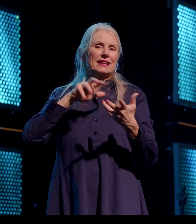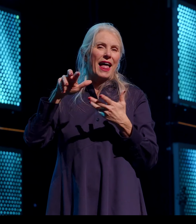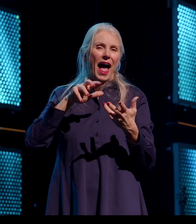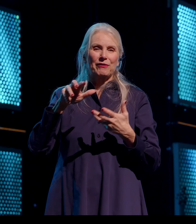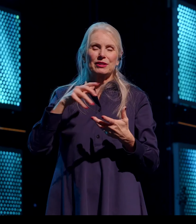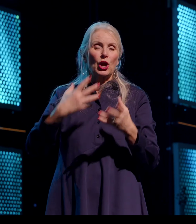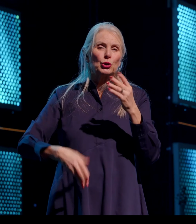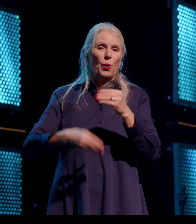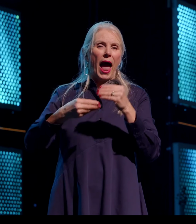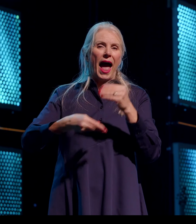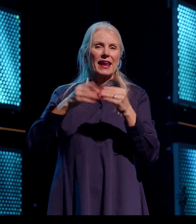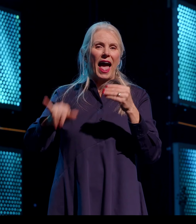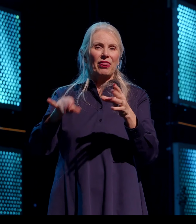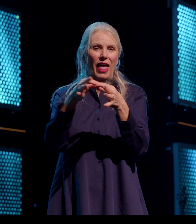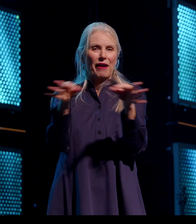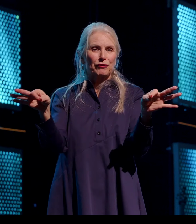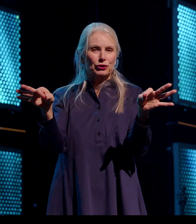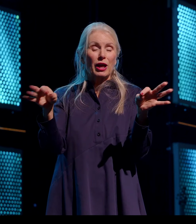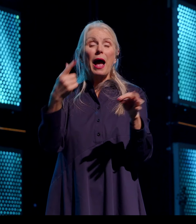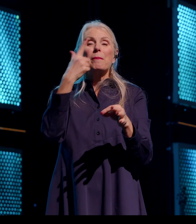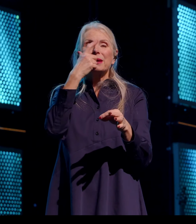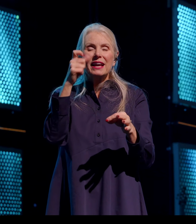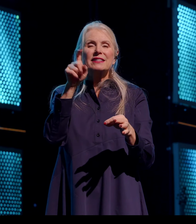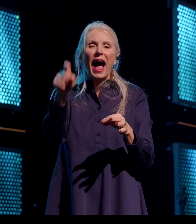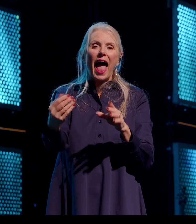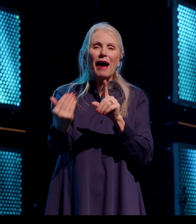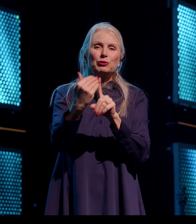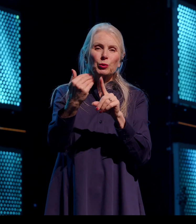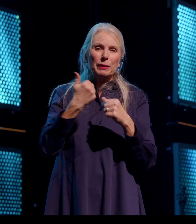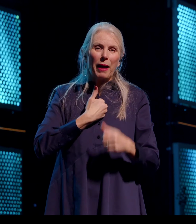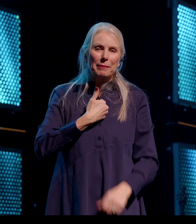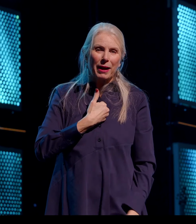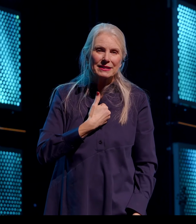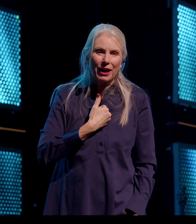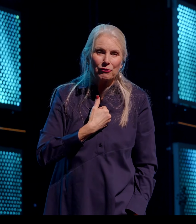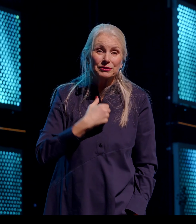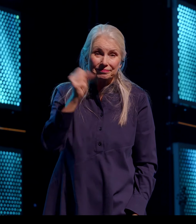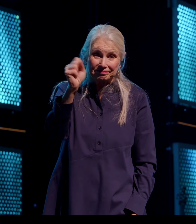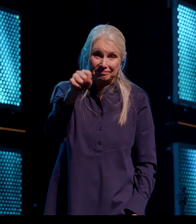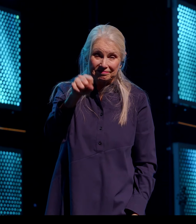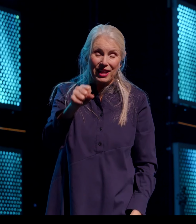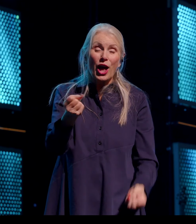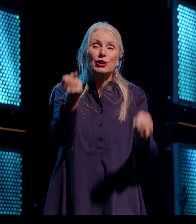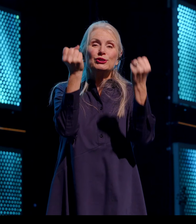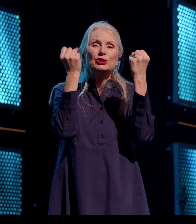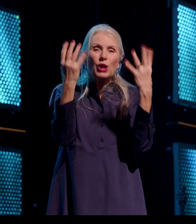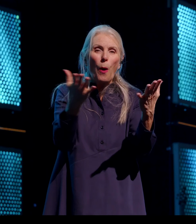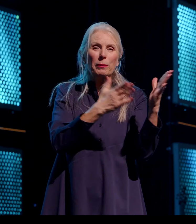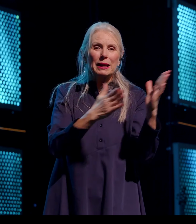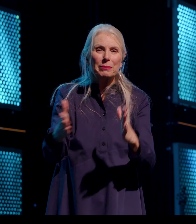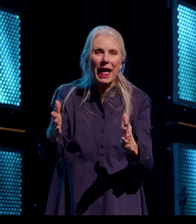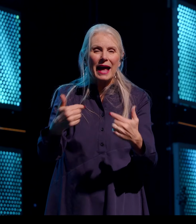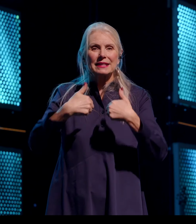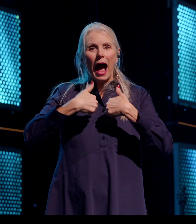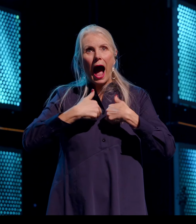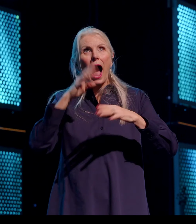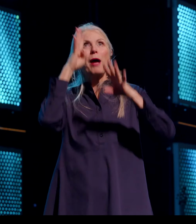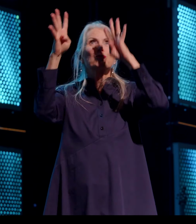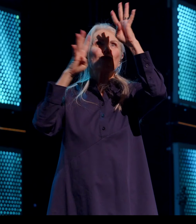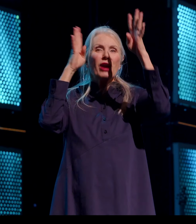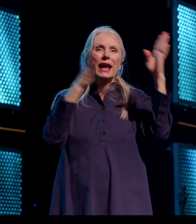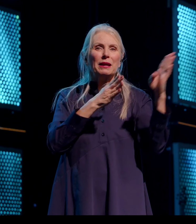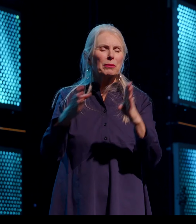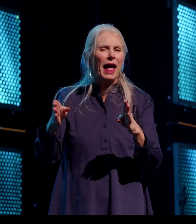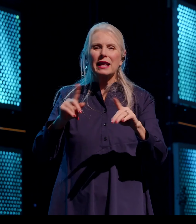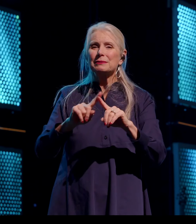I do, because I have to remind myself of this. So many plans. Lord, I'm making these plans for you, but you establish